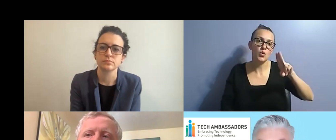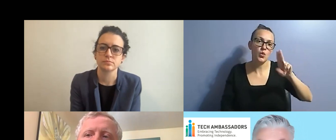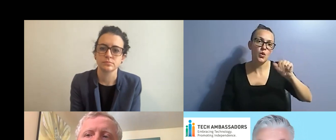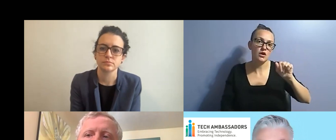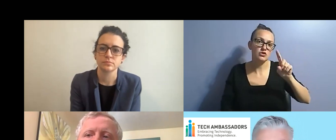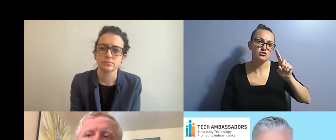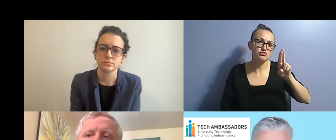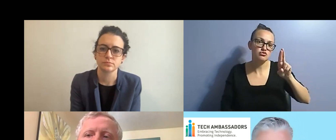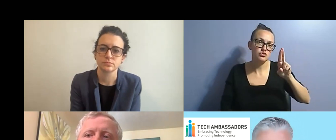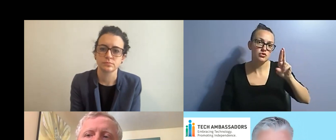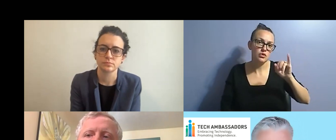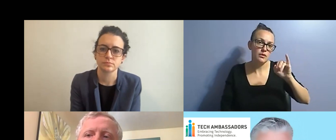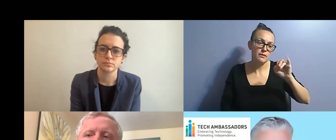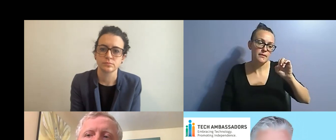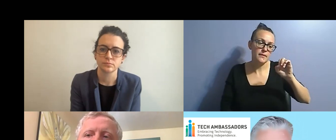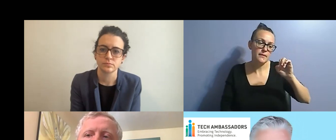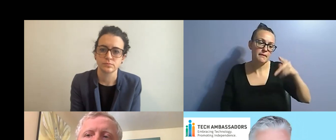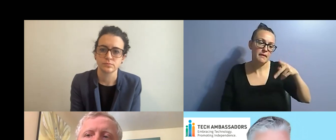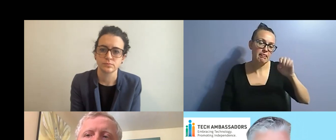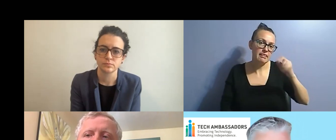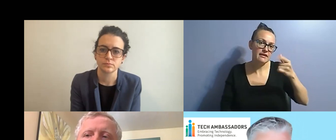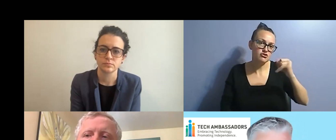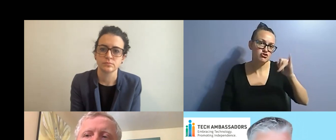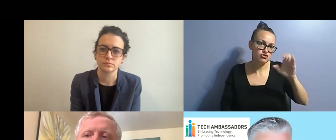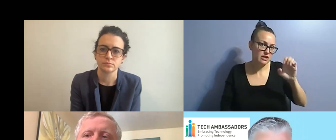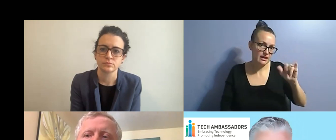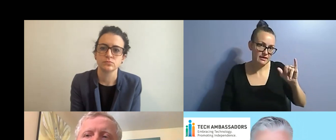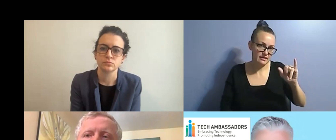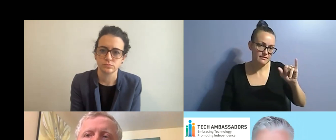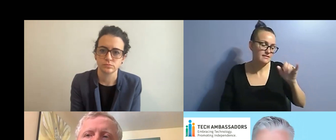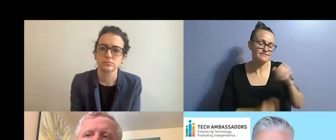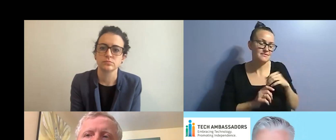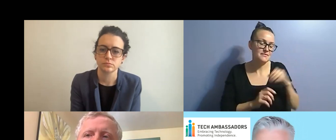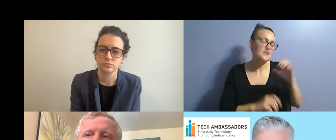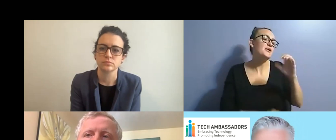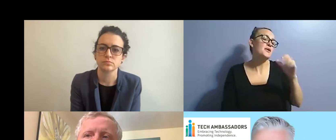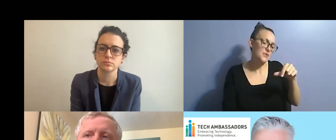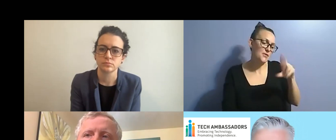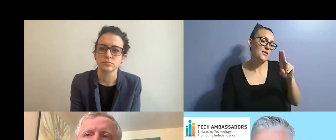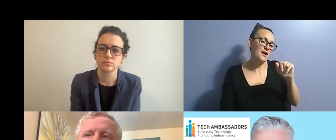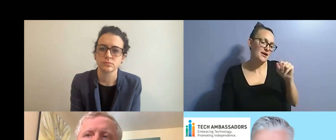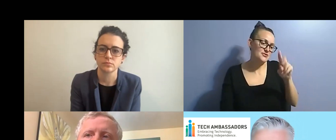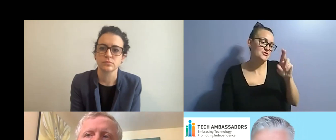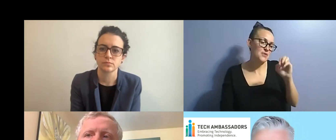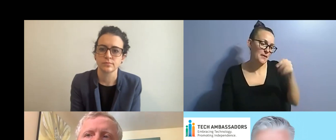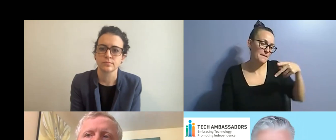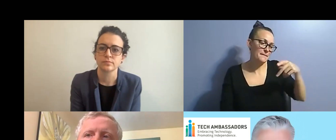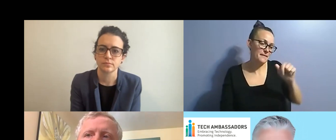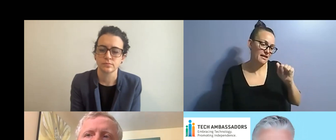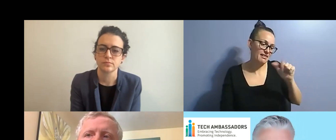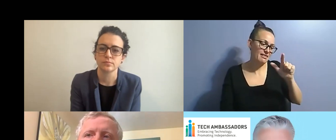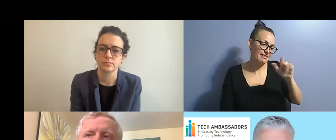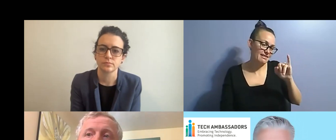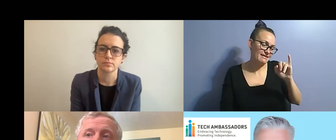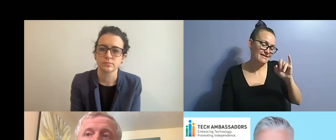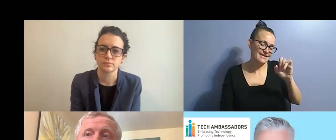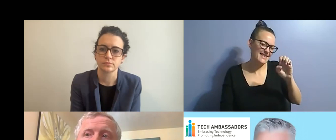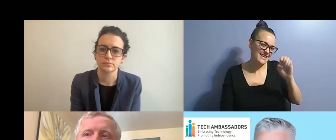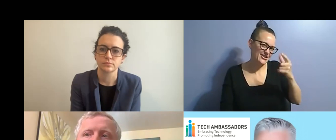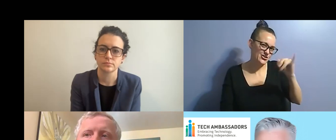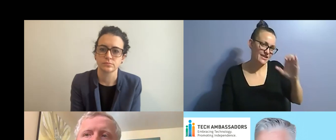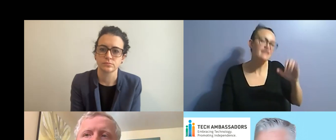he can actually make his device speak for him, right? So one of the things he wanted to do was put a little